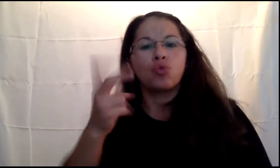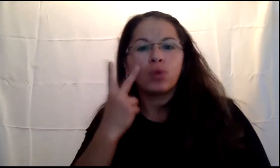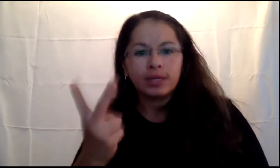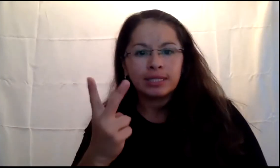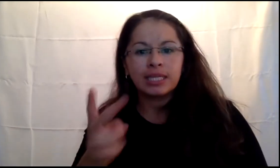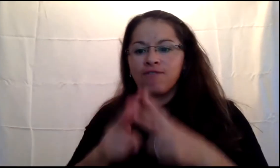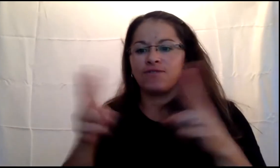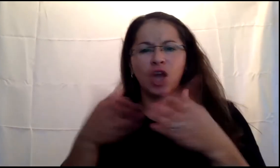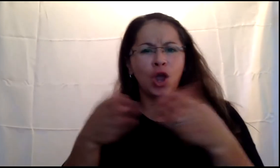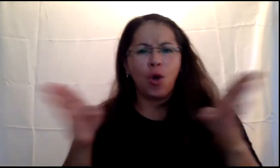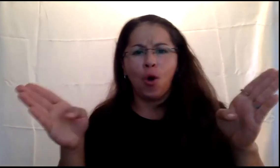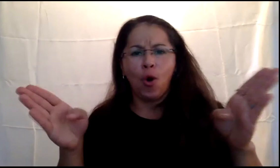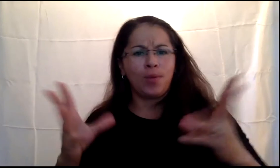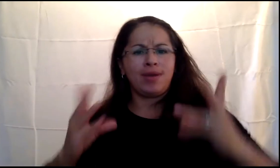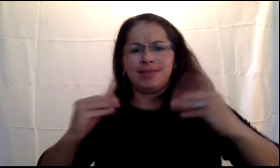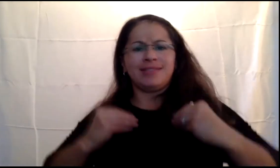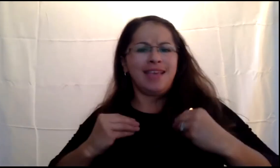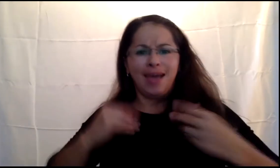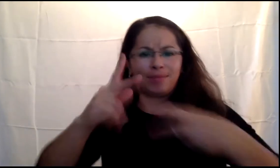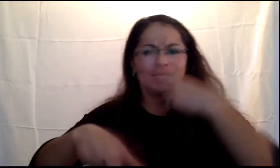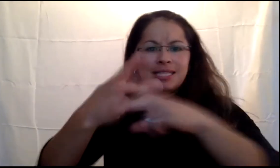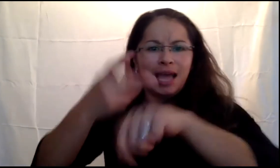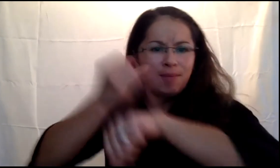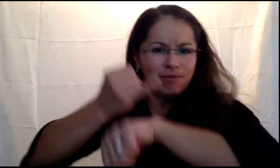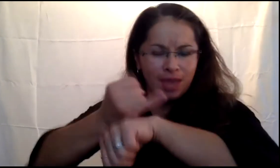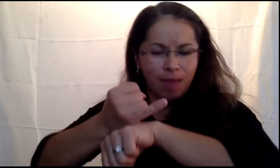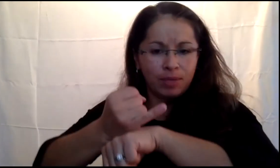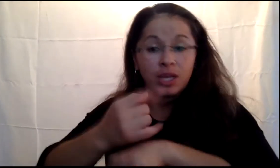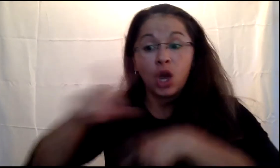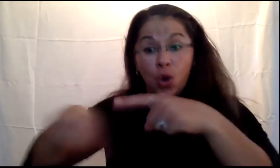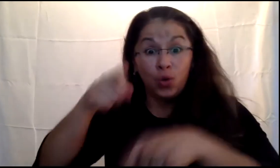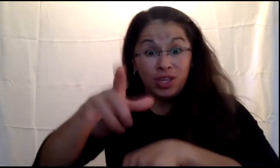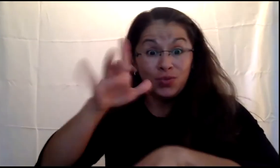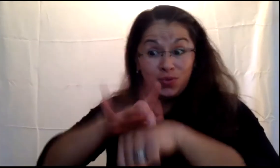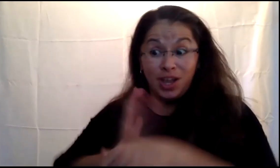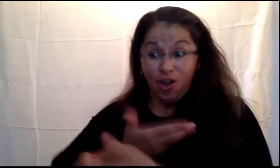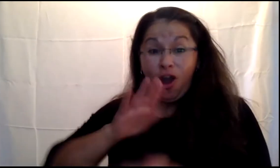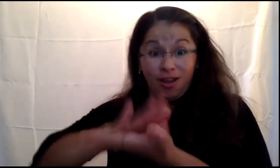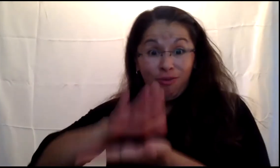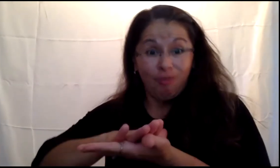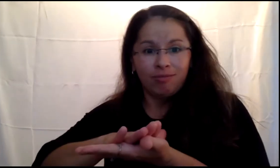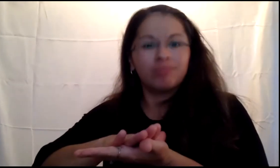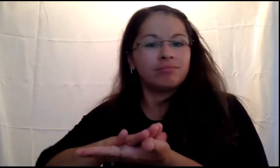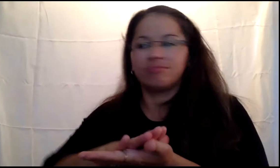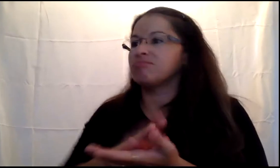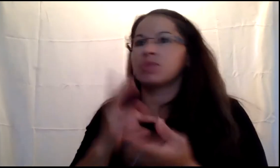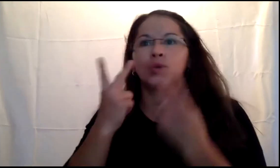type of campus where when you come on campus, these are just things that just happen. It's very